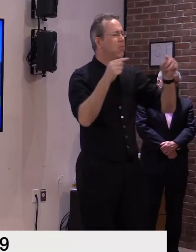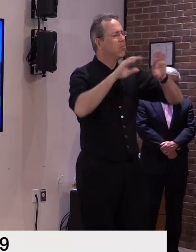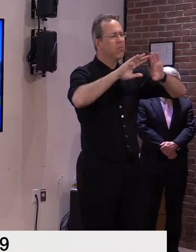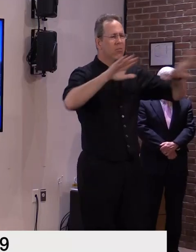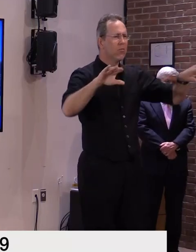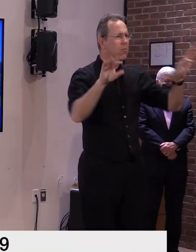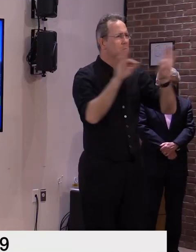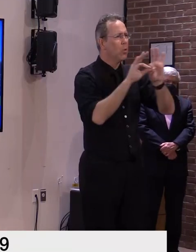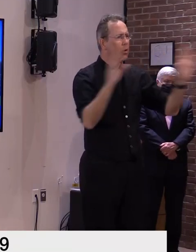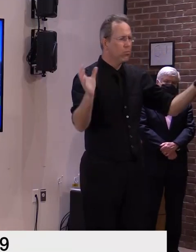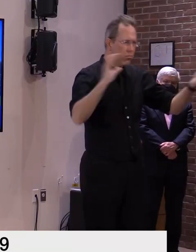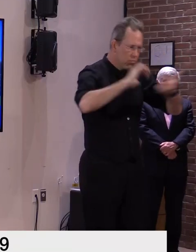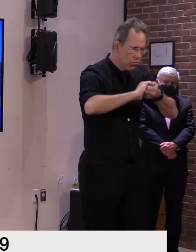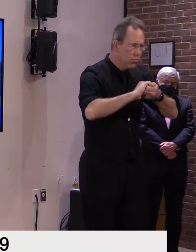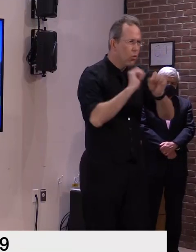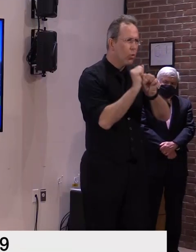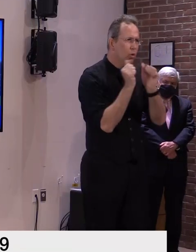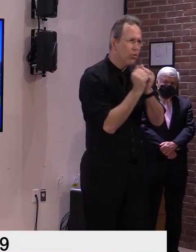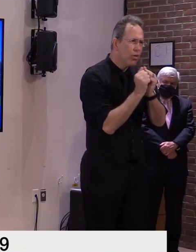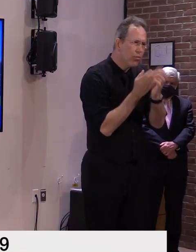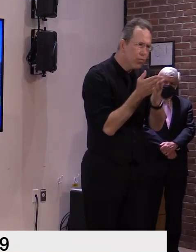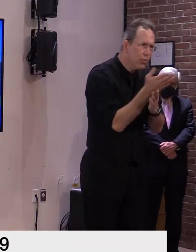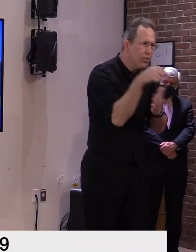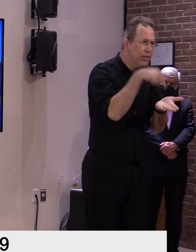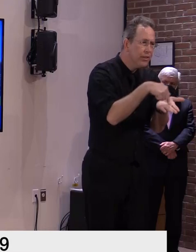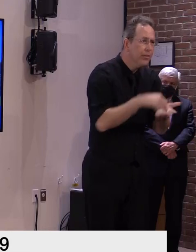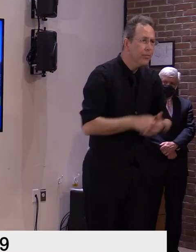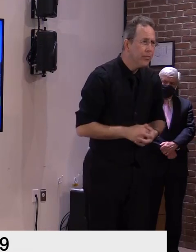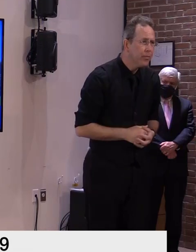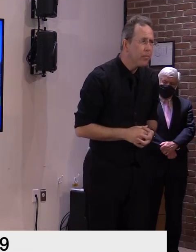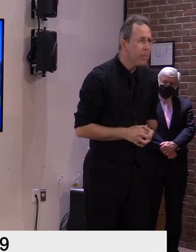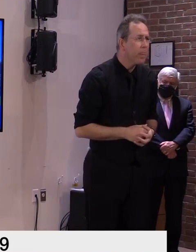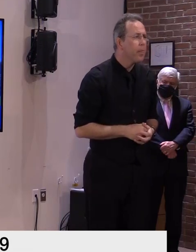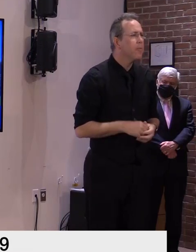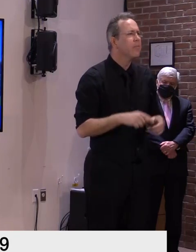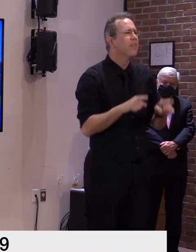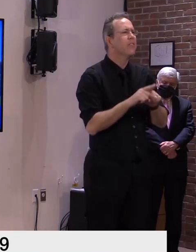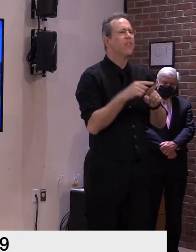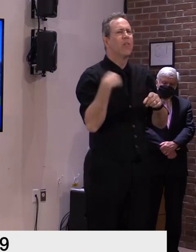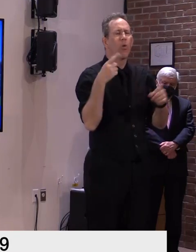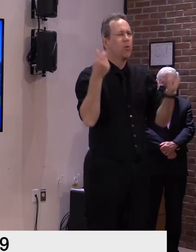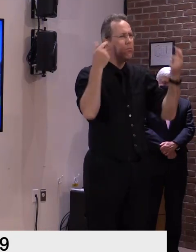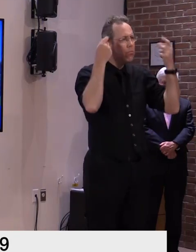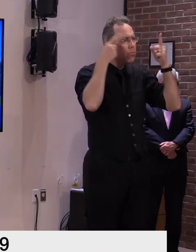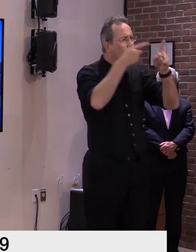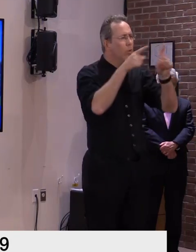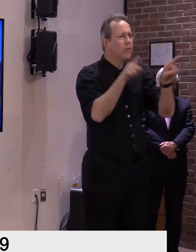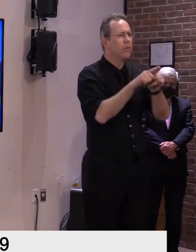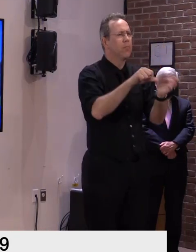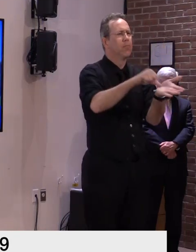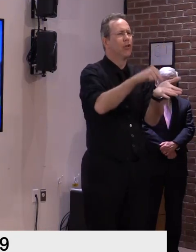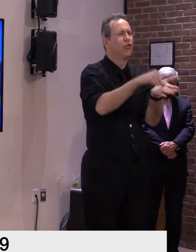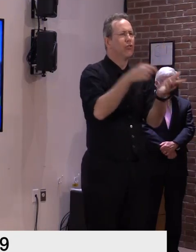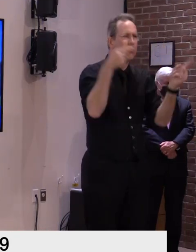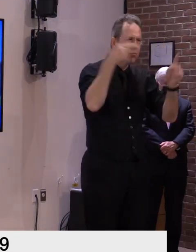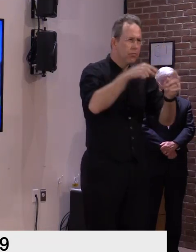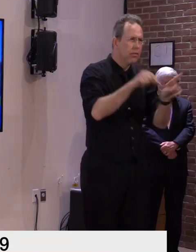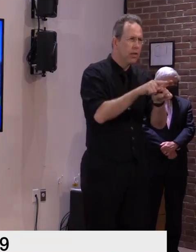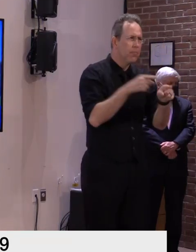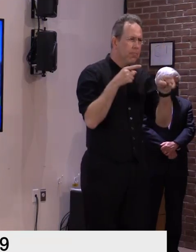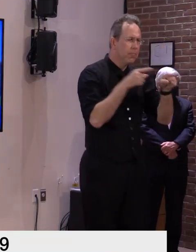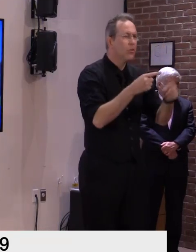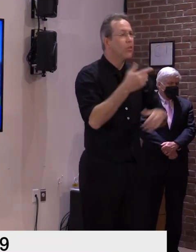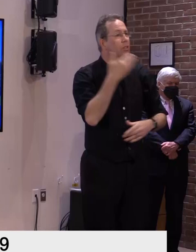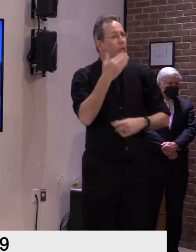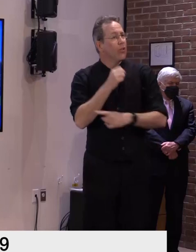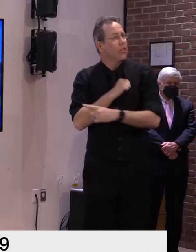together. And in this regard, we're on the same page. And I can't thank Senator Sanders enough for creating this opportunity